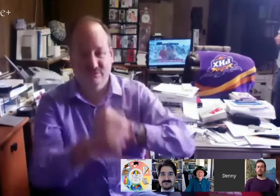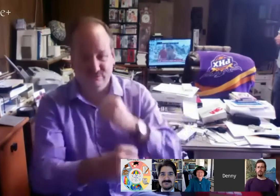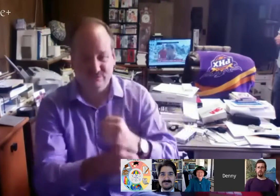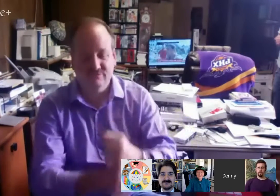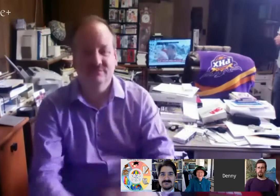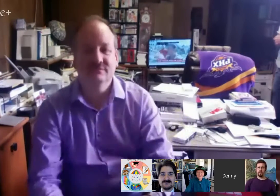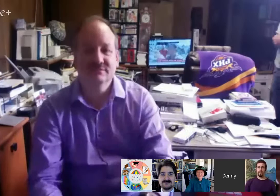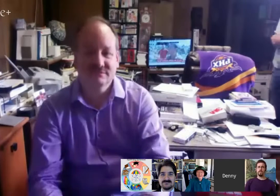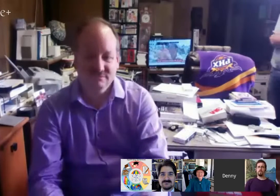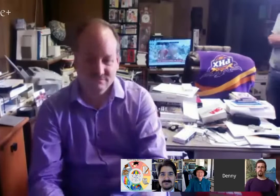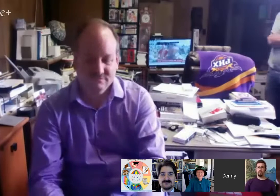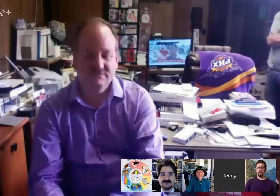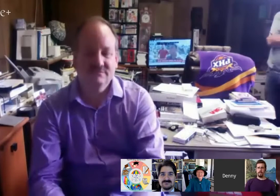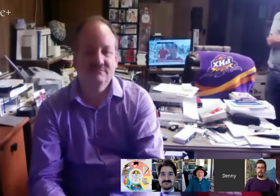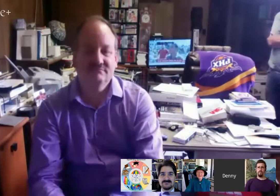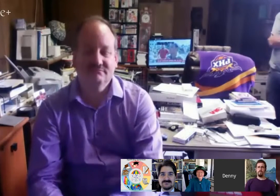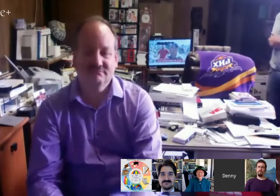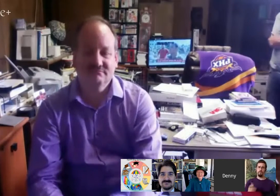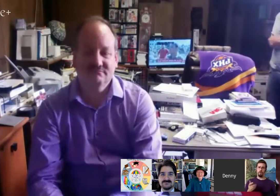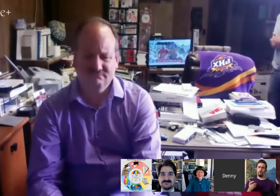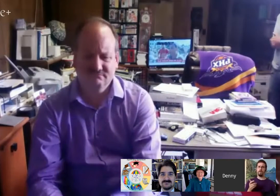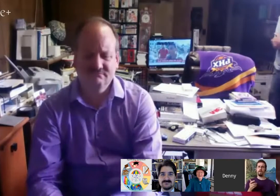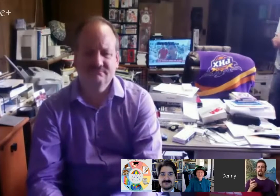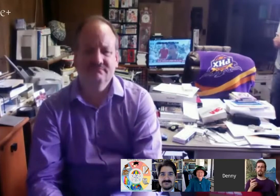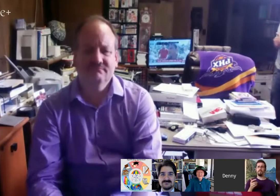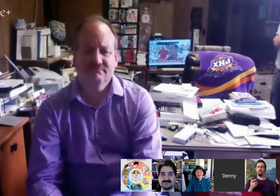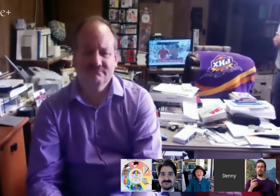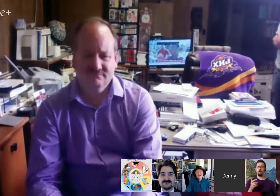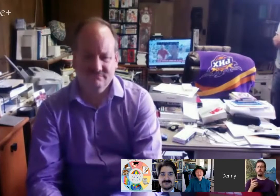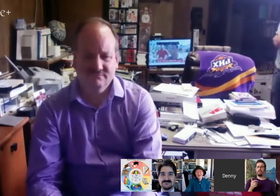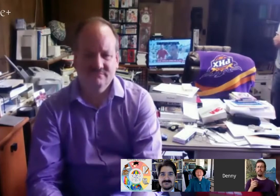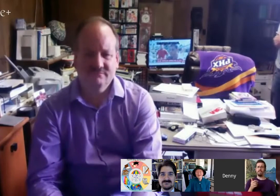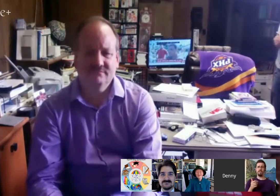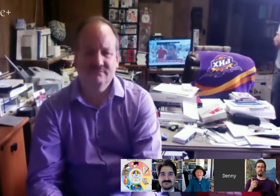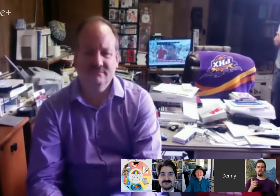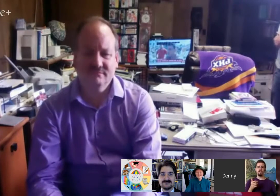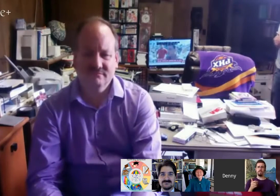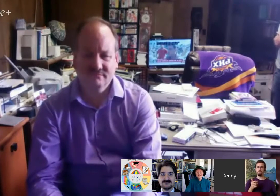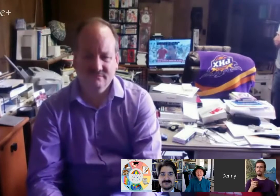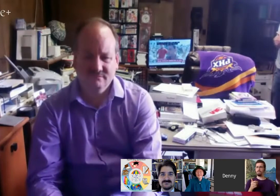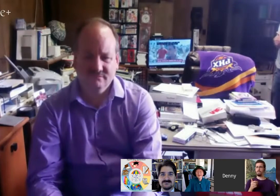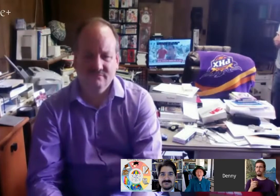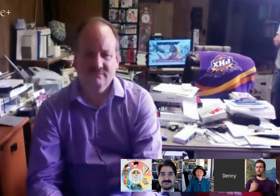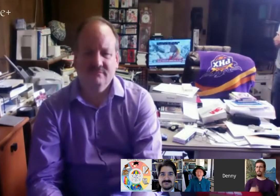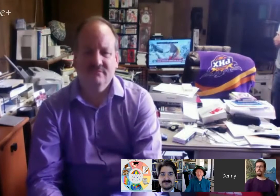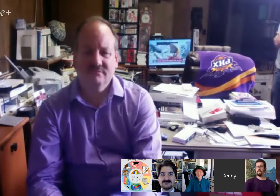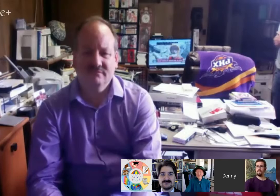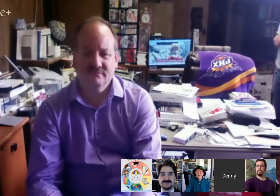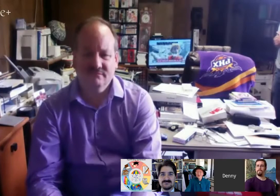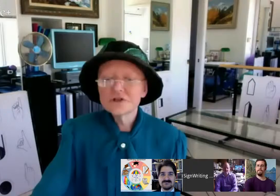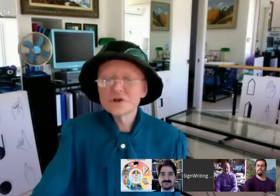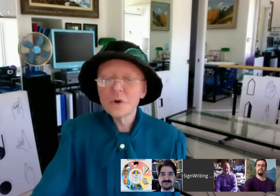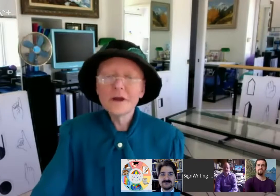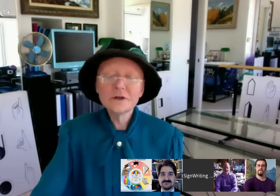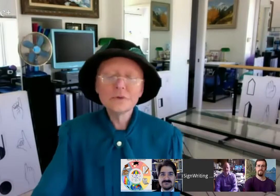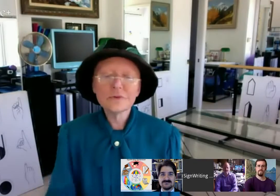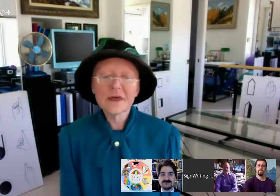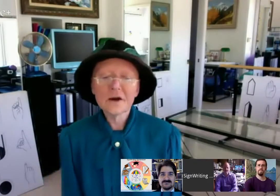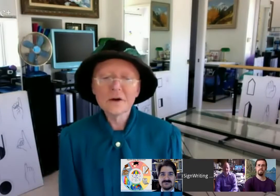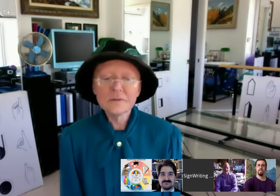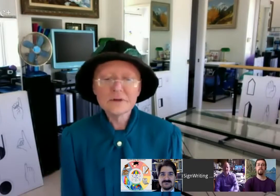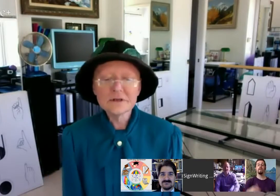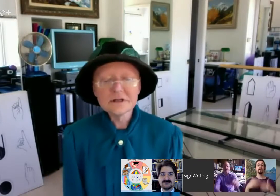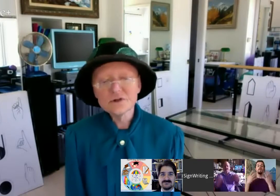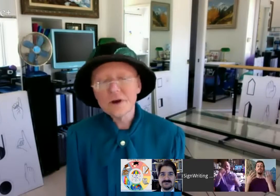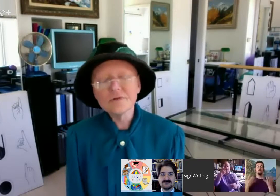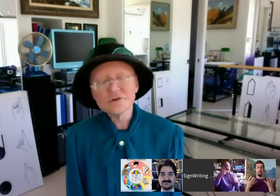Yes, I was over at the Riverside for 5 years. 5 years. Okay. So when